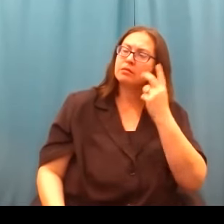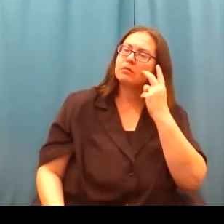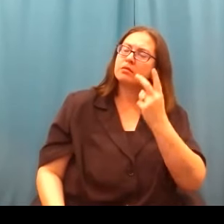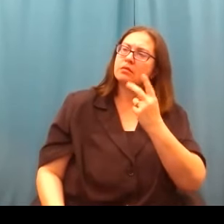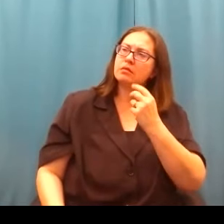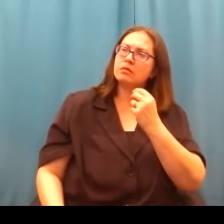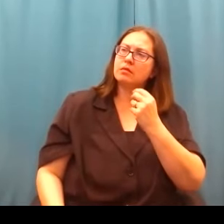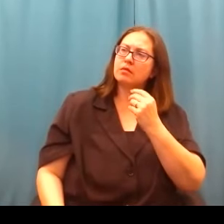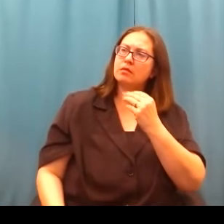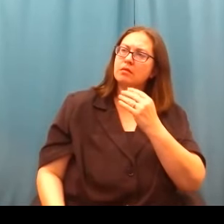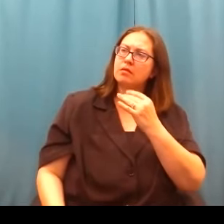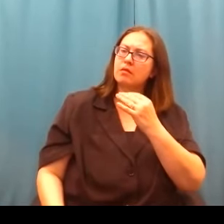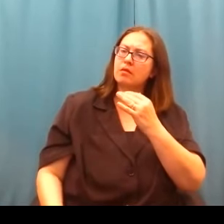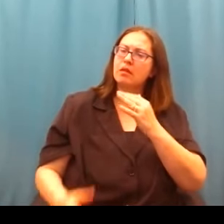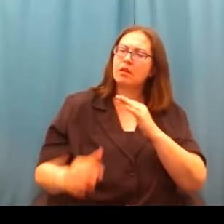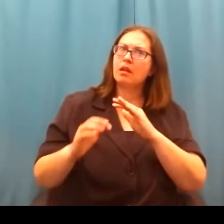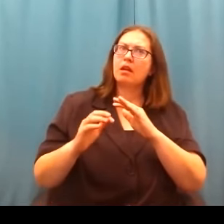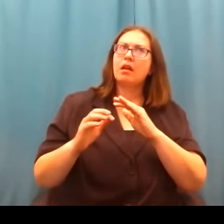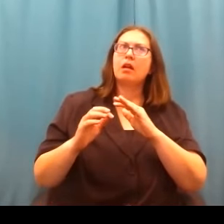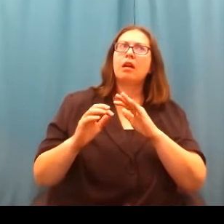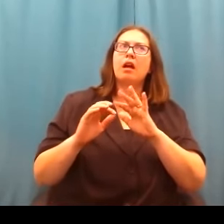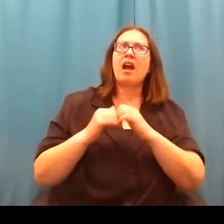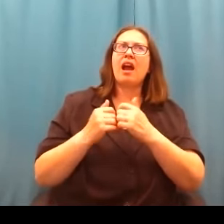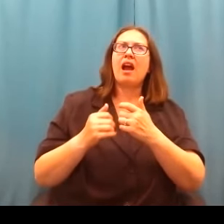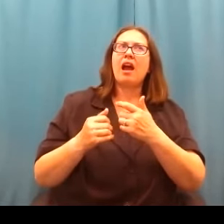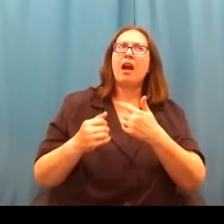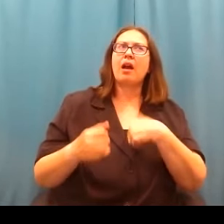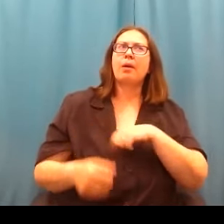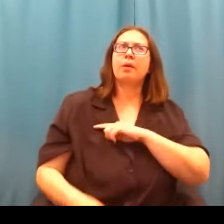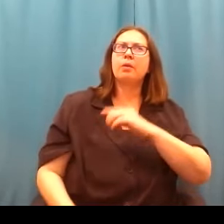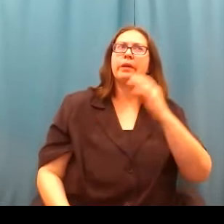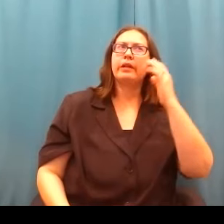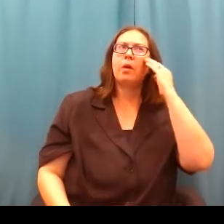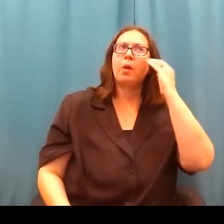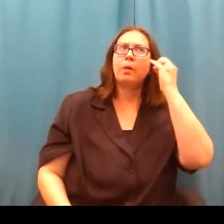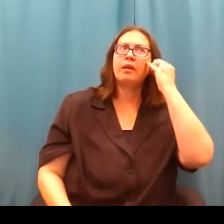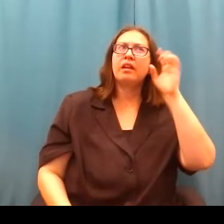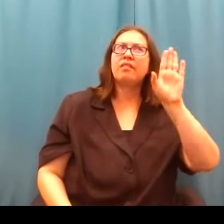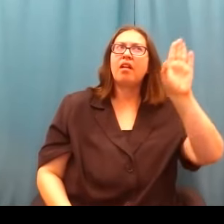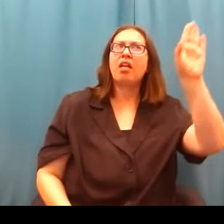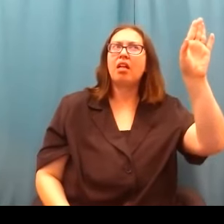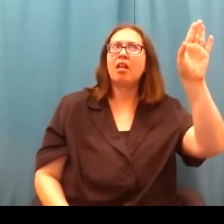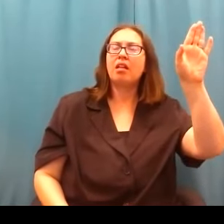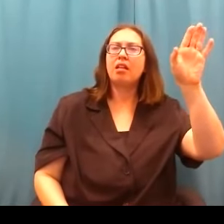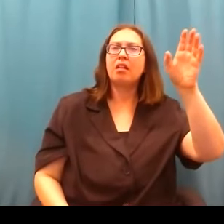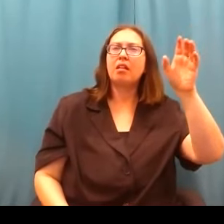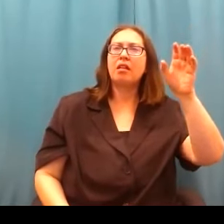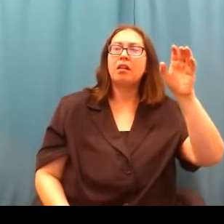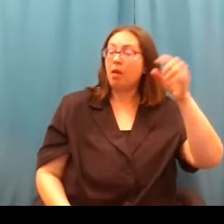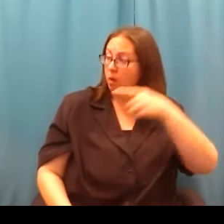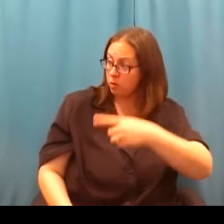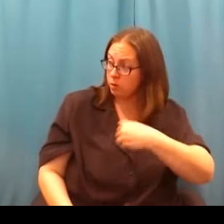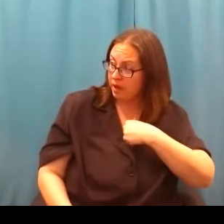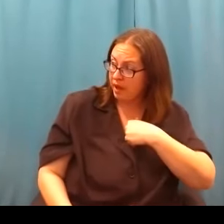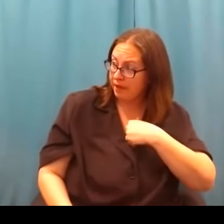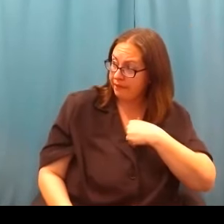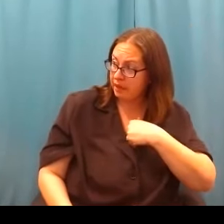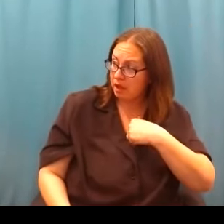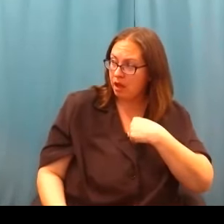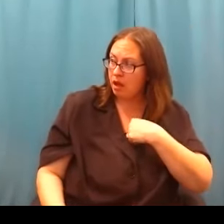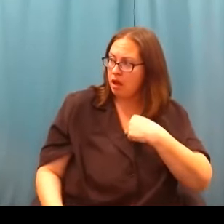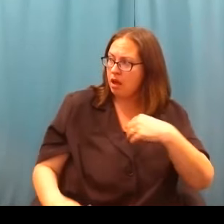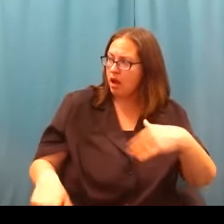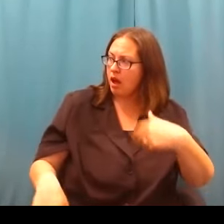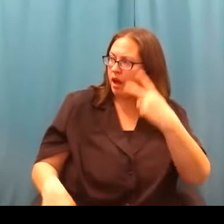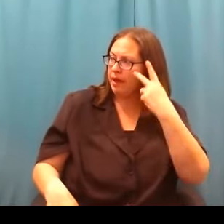How do we know if the hands are up here? Let's see. We do have some hands. You have it? raised. Okay. Mhm. I'm not seeing it, but